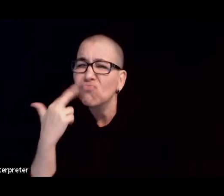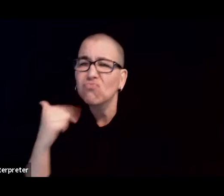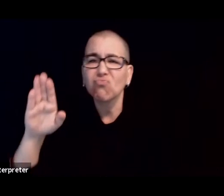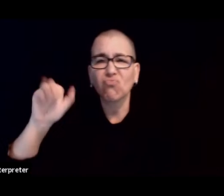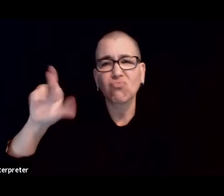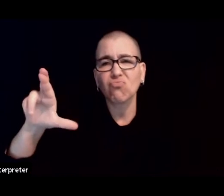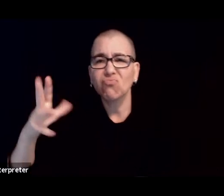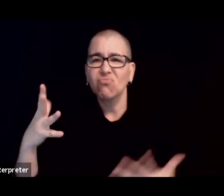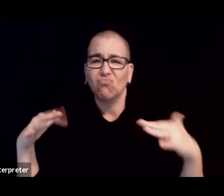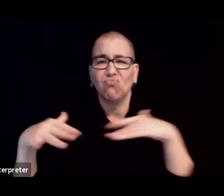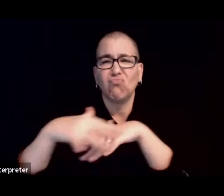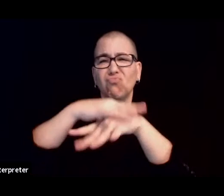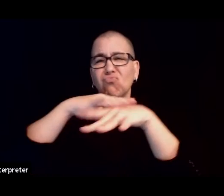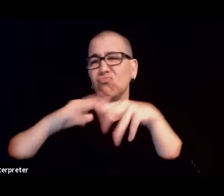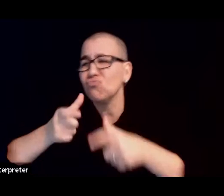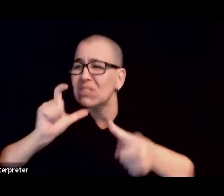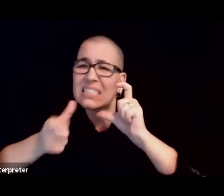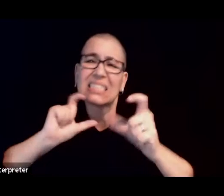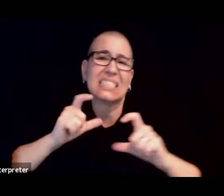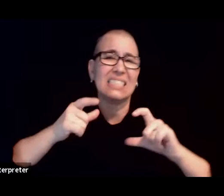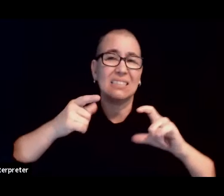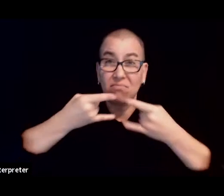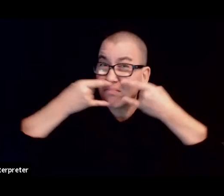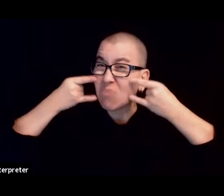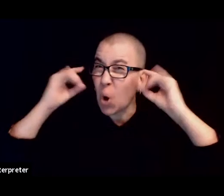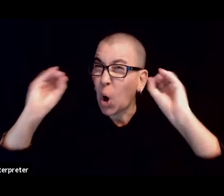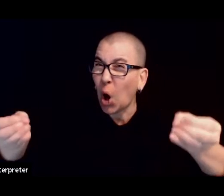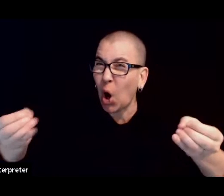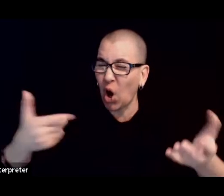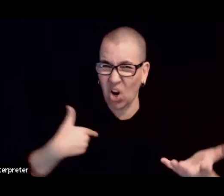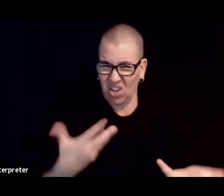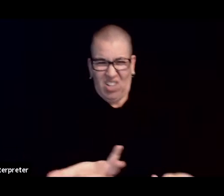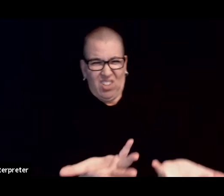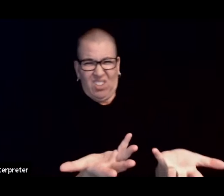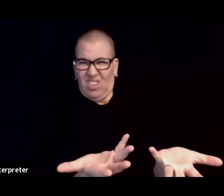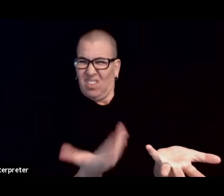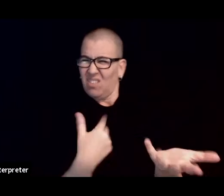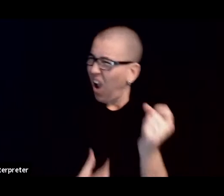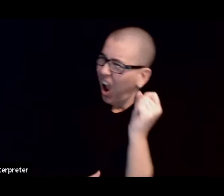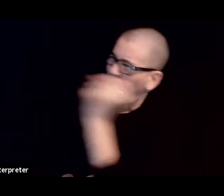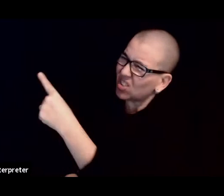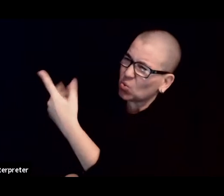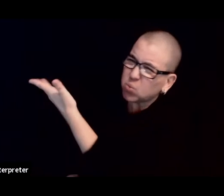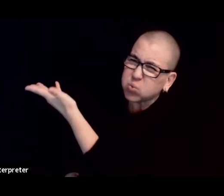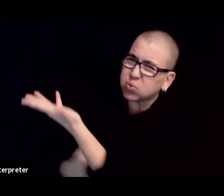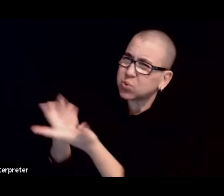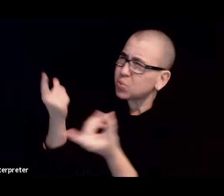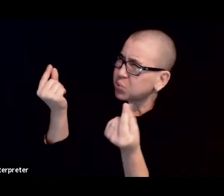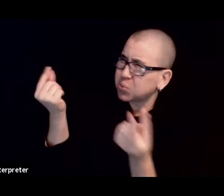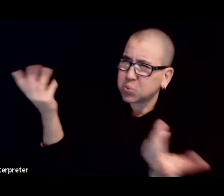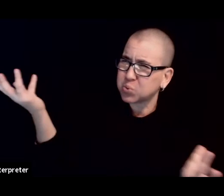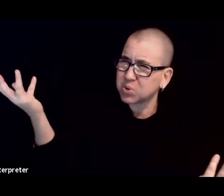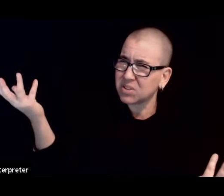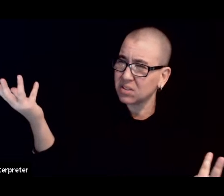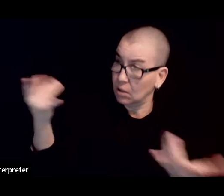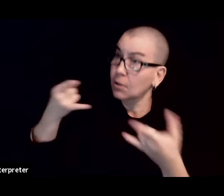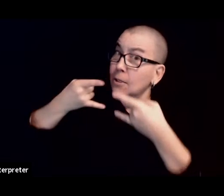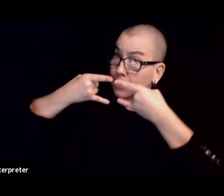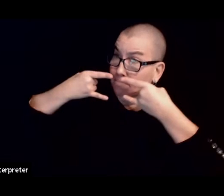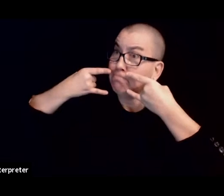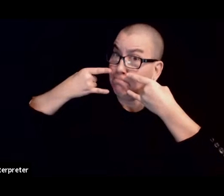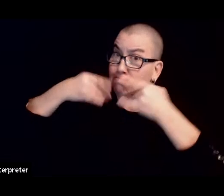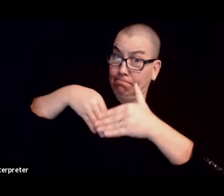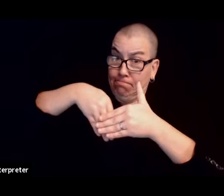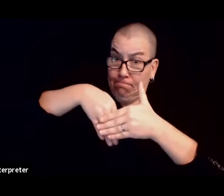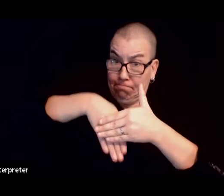I guess the question comes right out of this: if they're wearing masks and trying to keep some distance, does that help at all? And I know you're